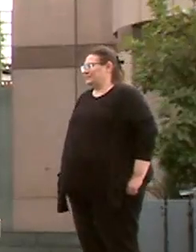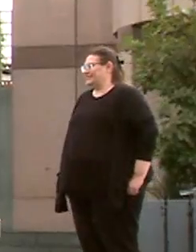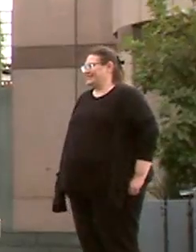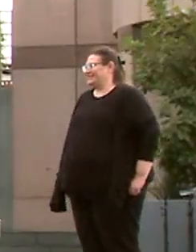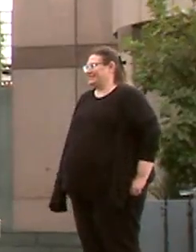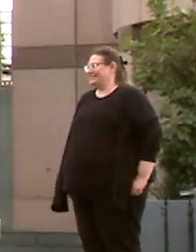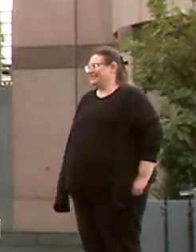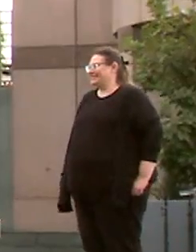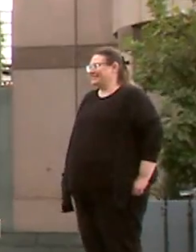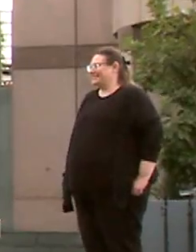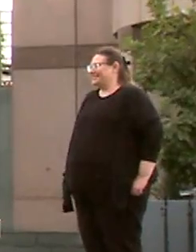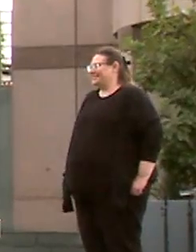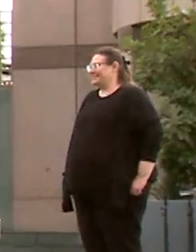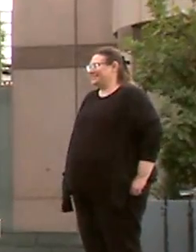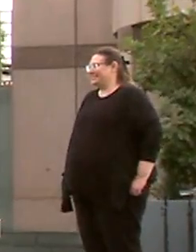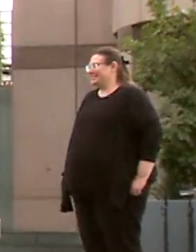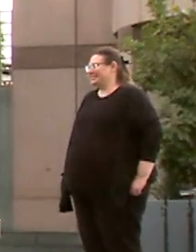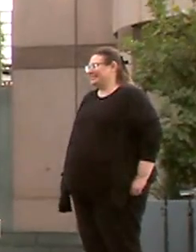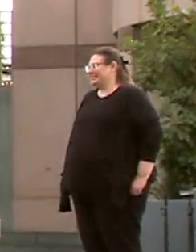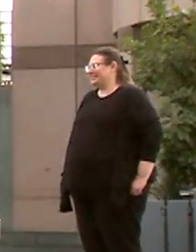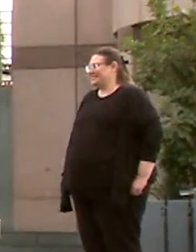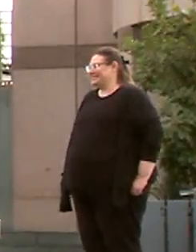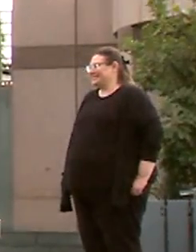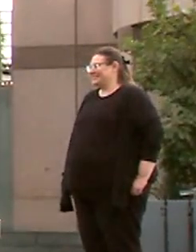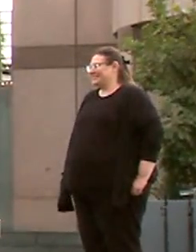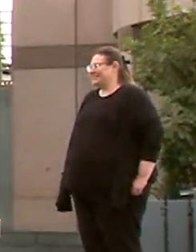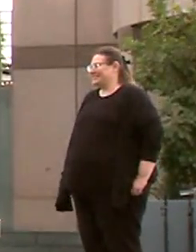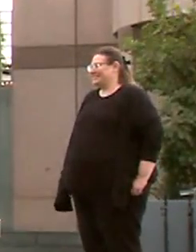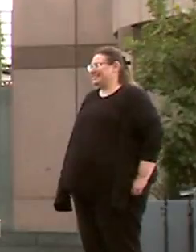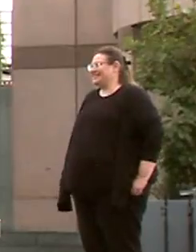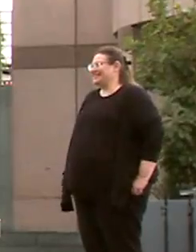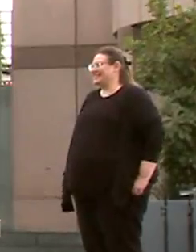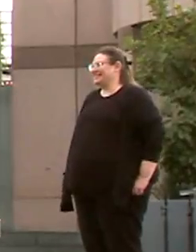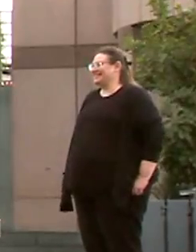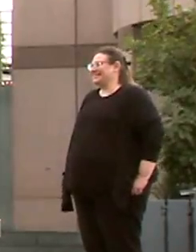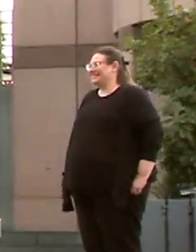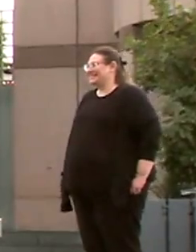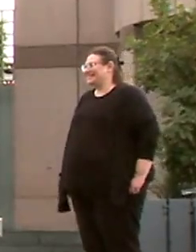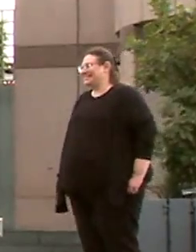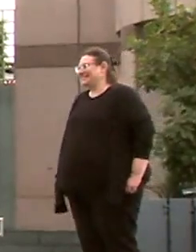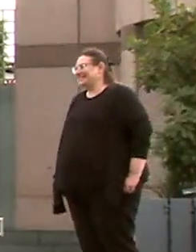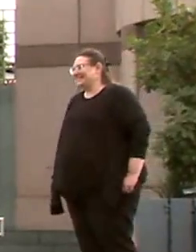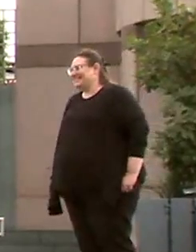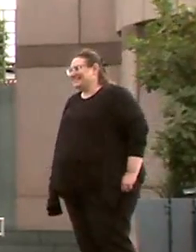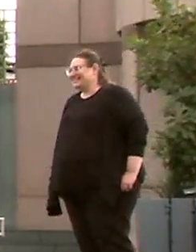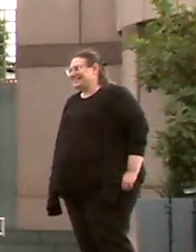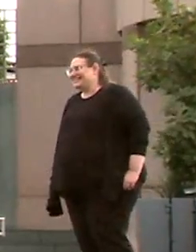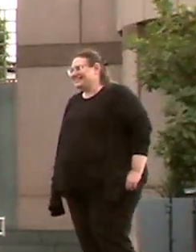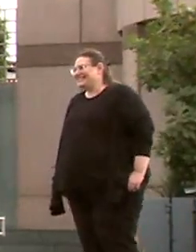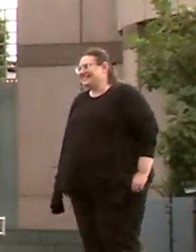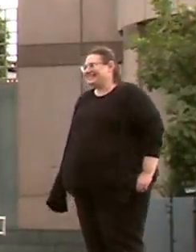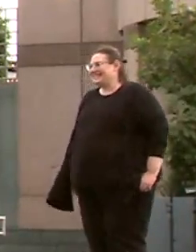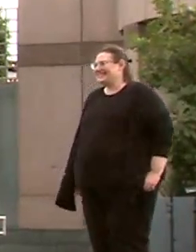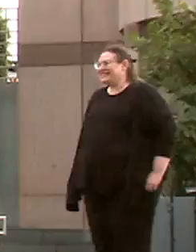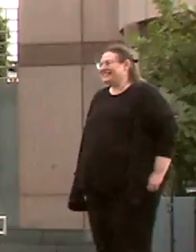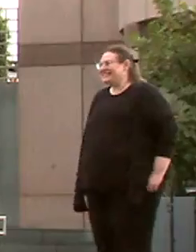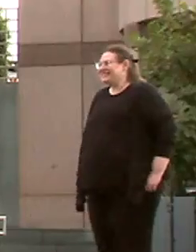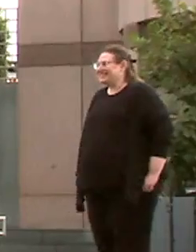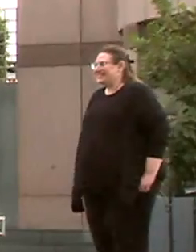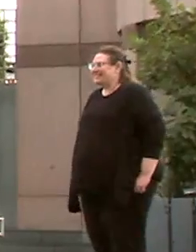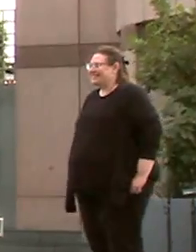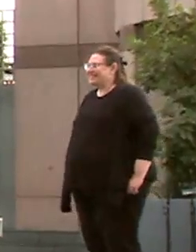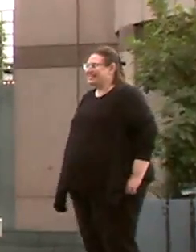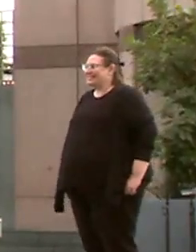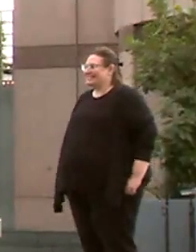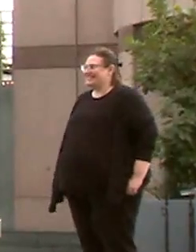print? A shoe print, a wheel print. It's all good. So if someone has a better way of saying it, please